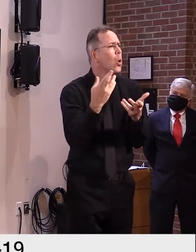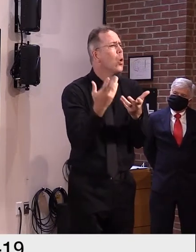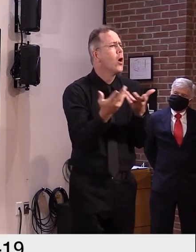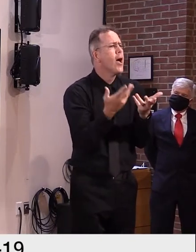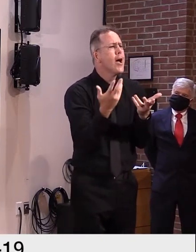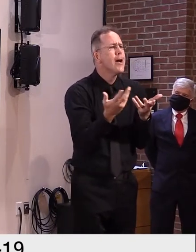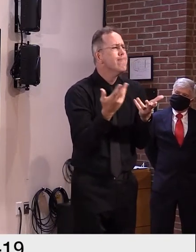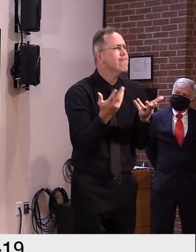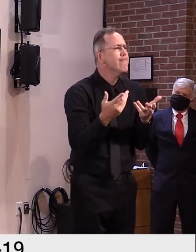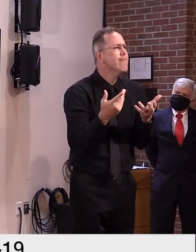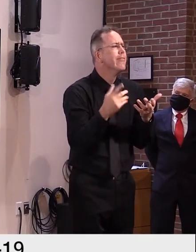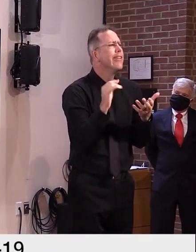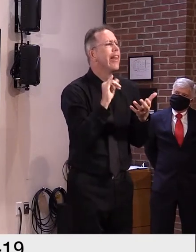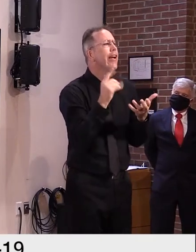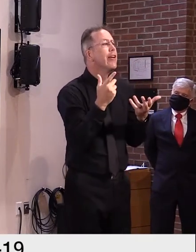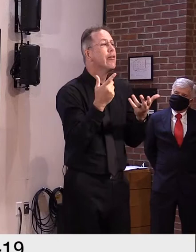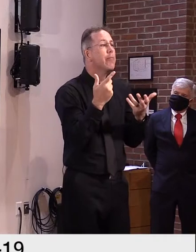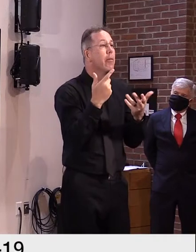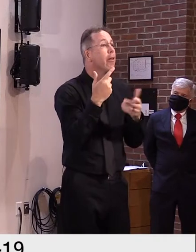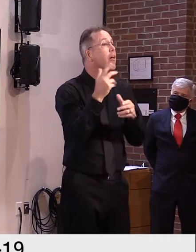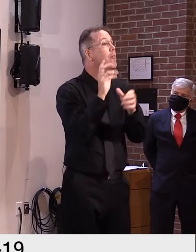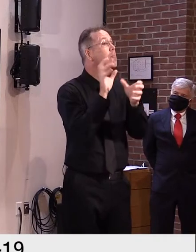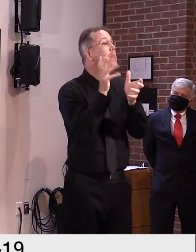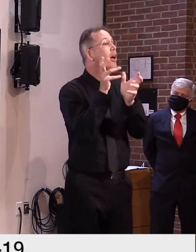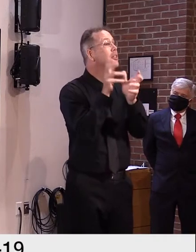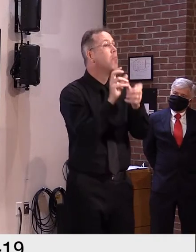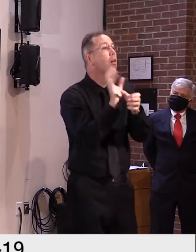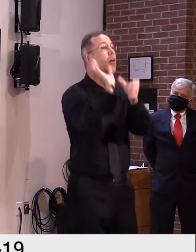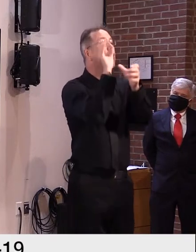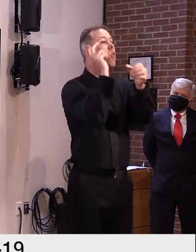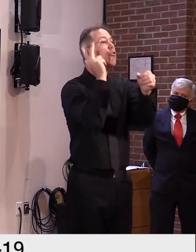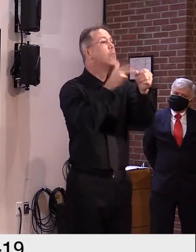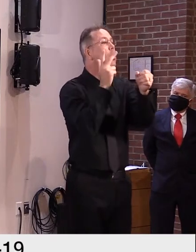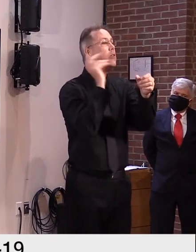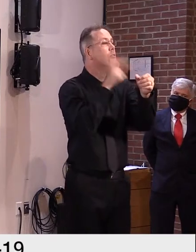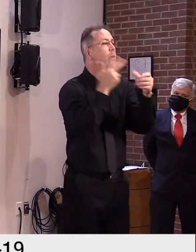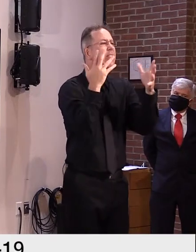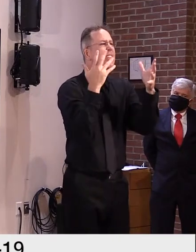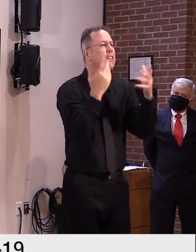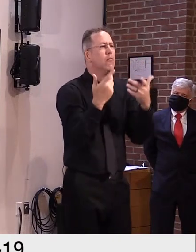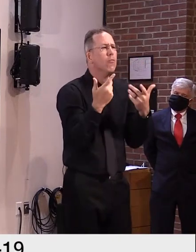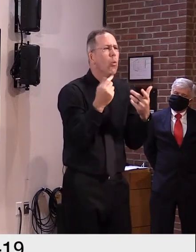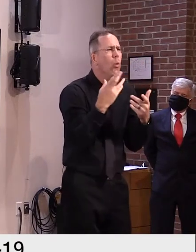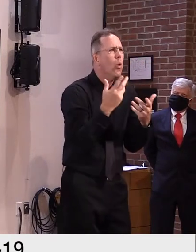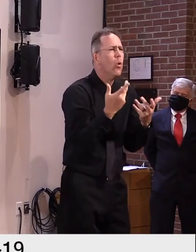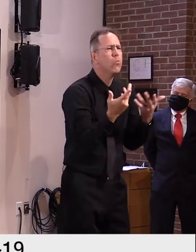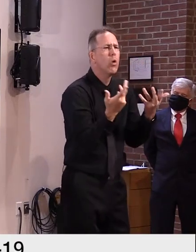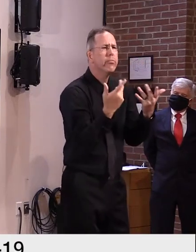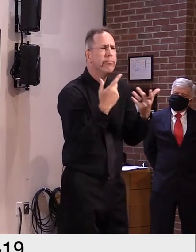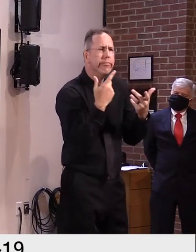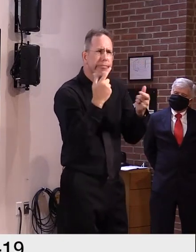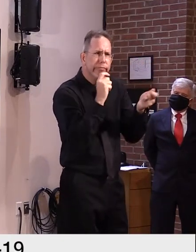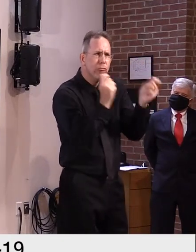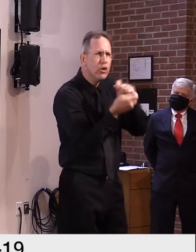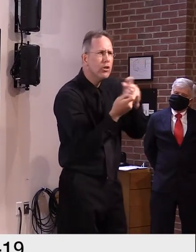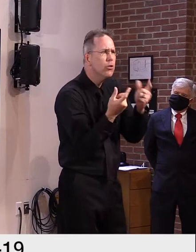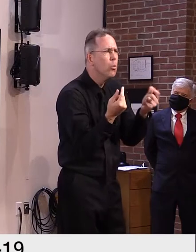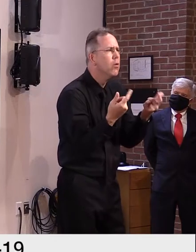three-point or free throw talent contests? I mean, what's being discussed as options to the traditional